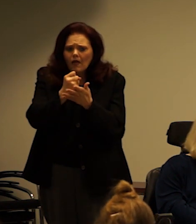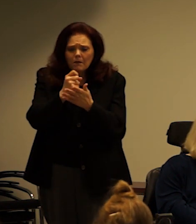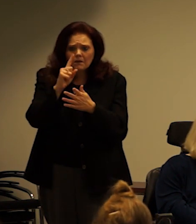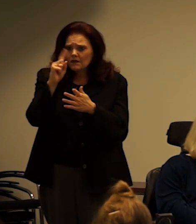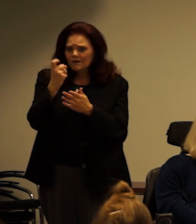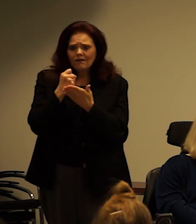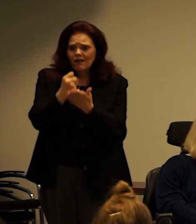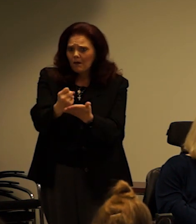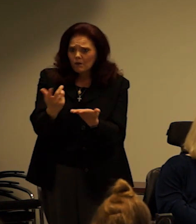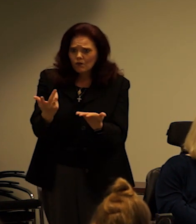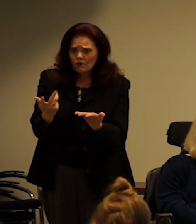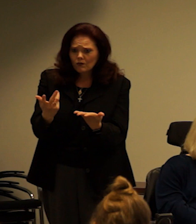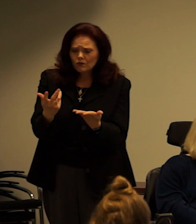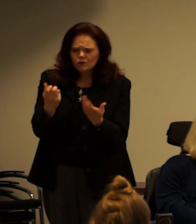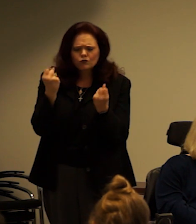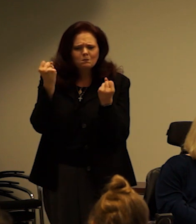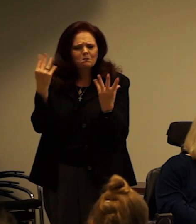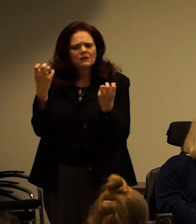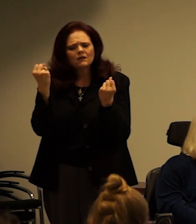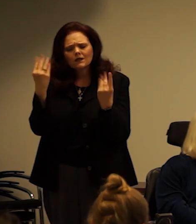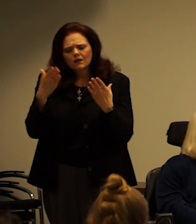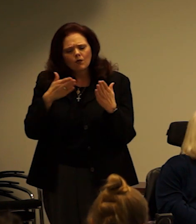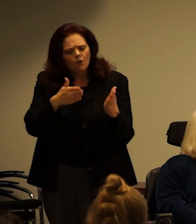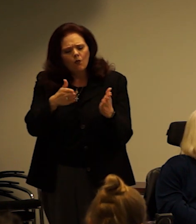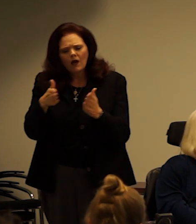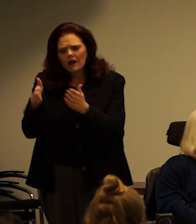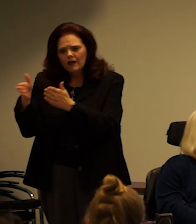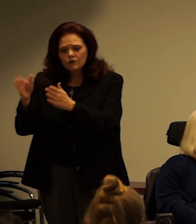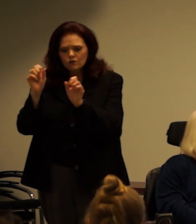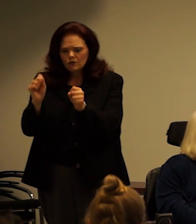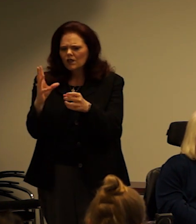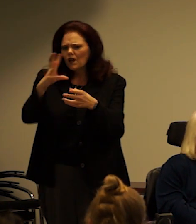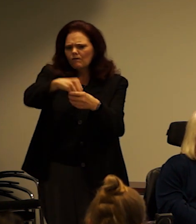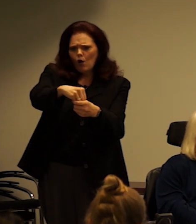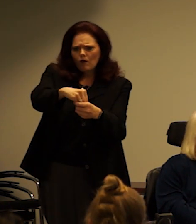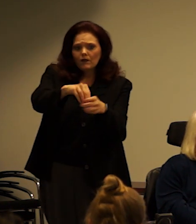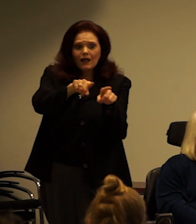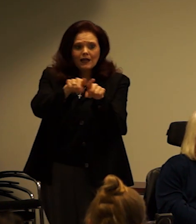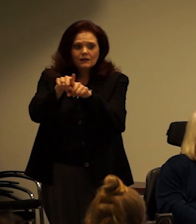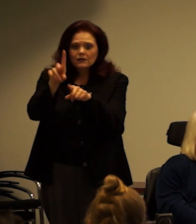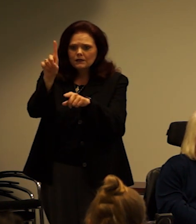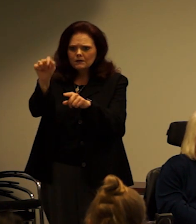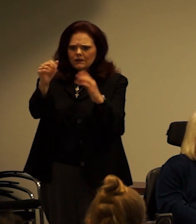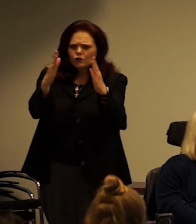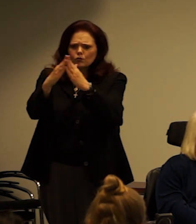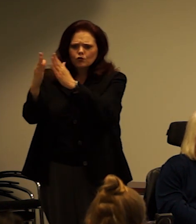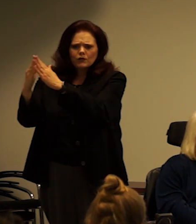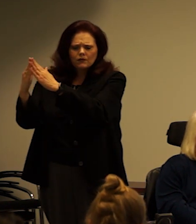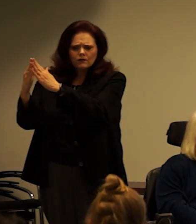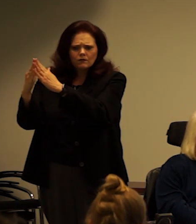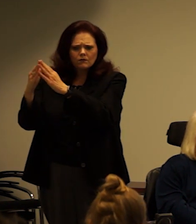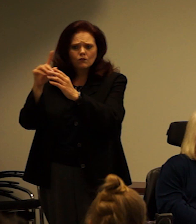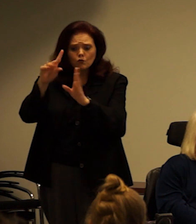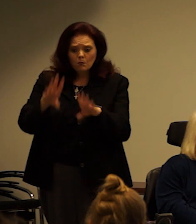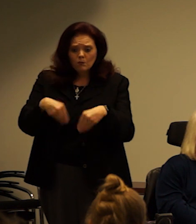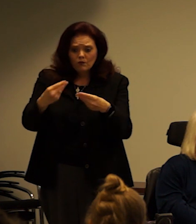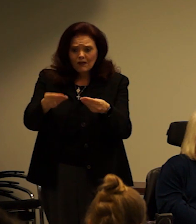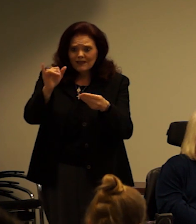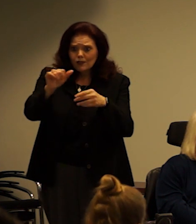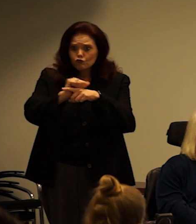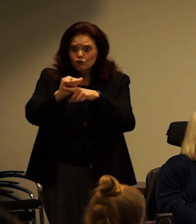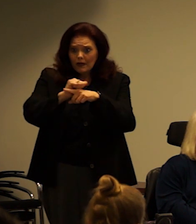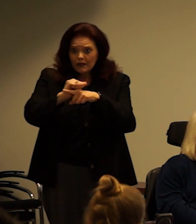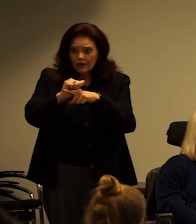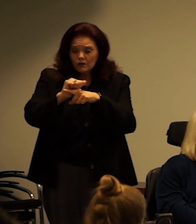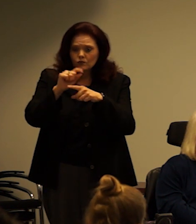you. There are lots of ways that we can get involved as the disability community. And when you're providing this